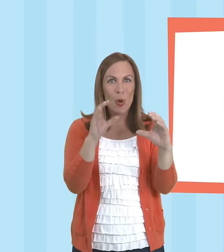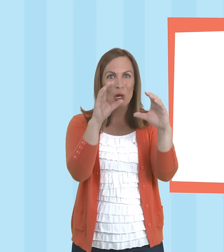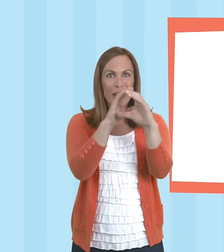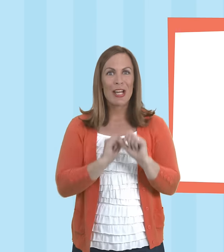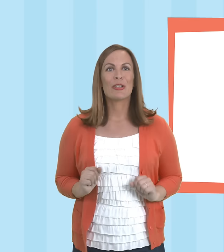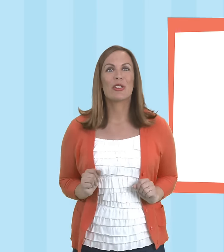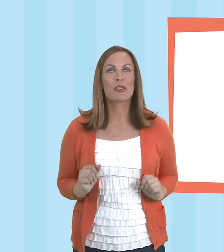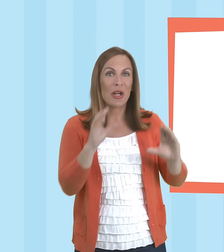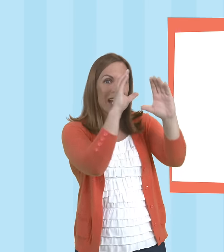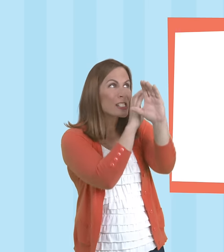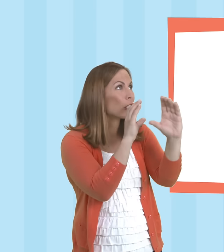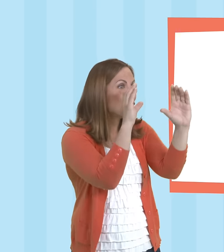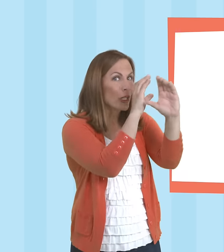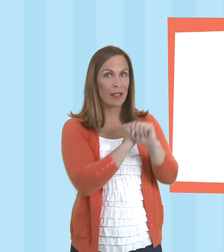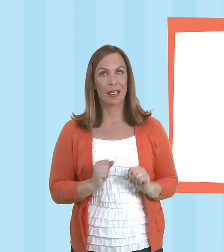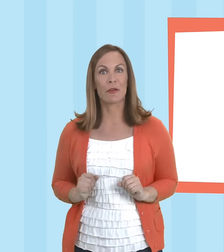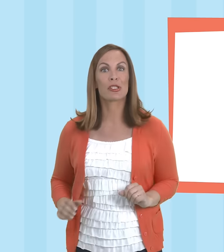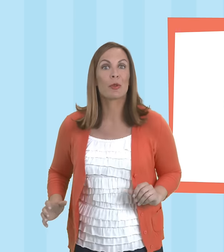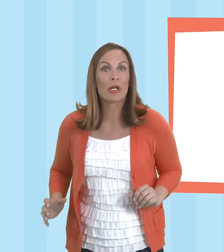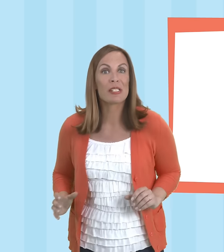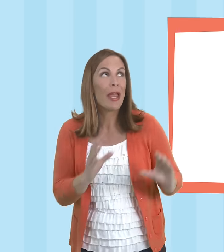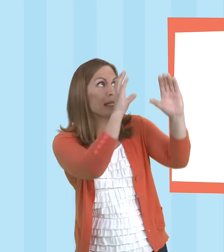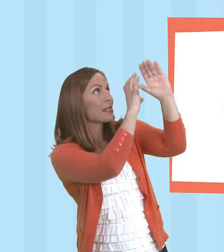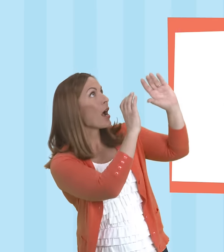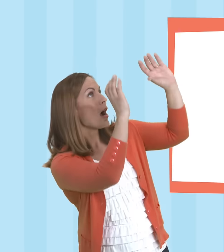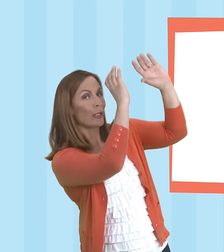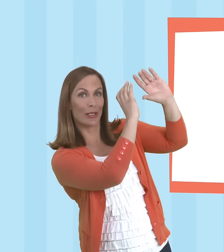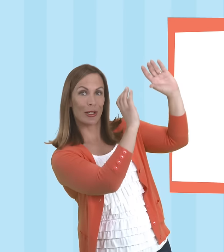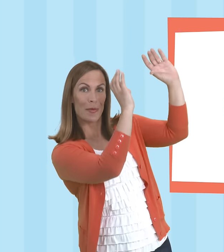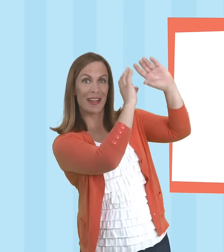Explore. You use your hands to look. If you're exploring space, you could look up there.